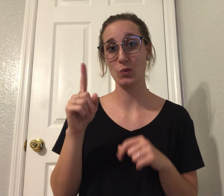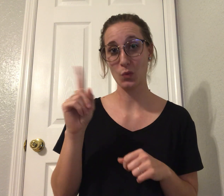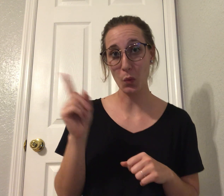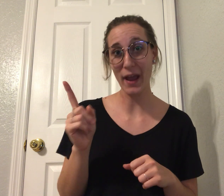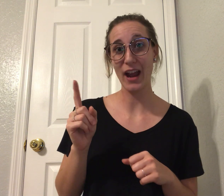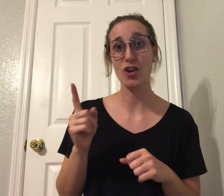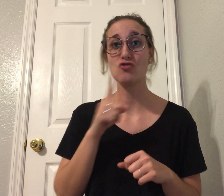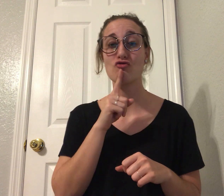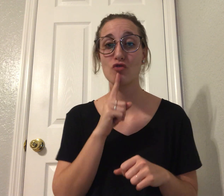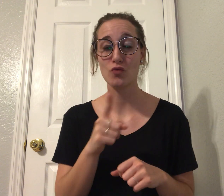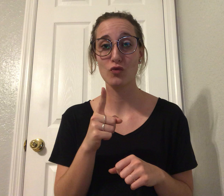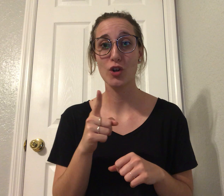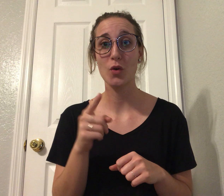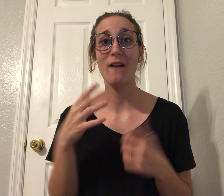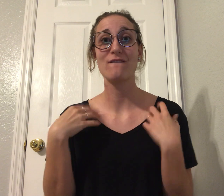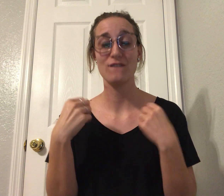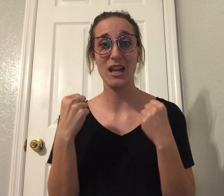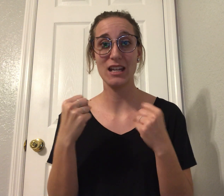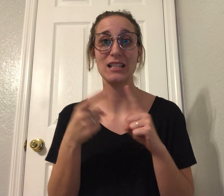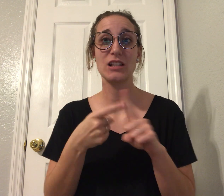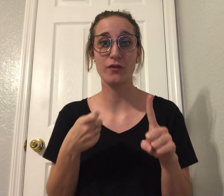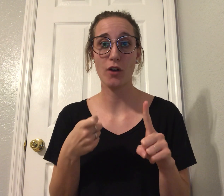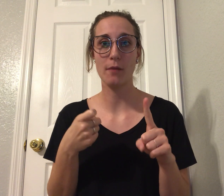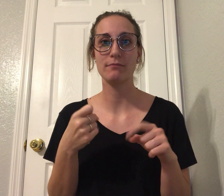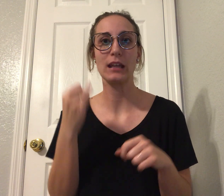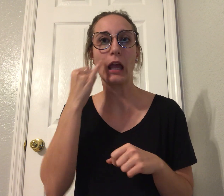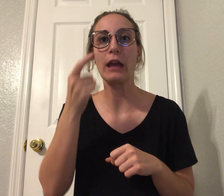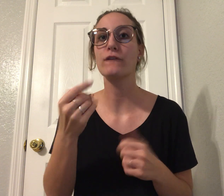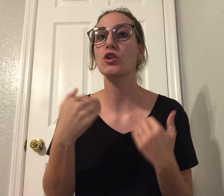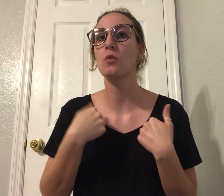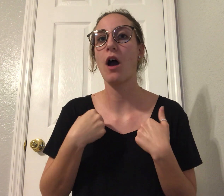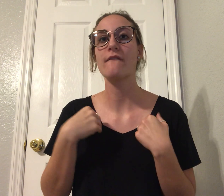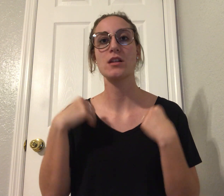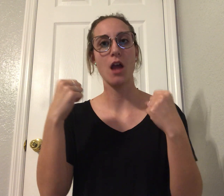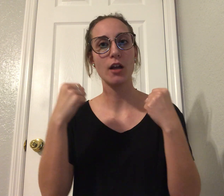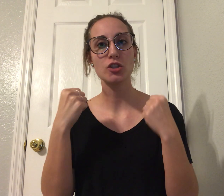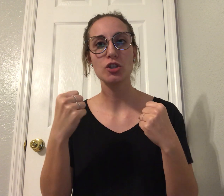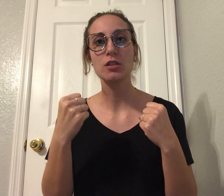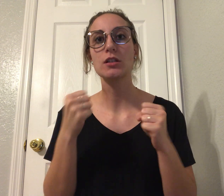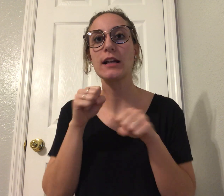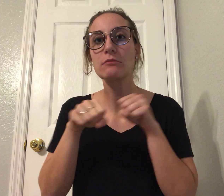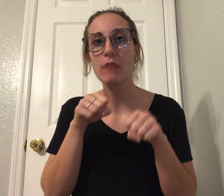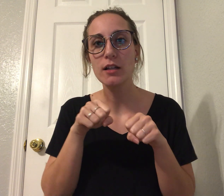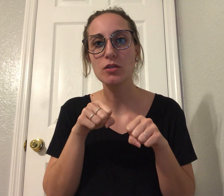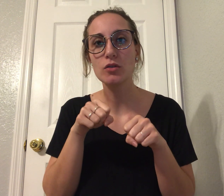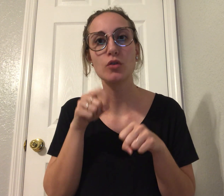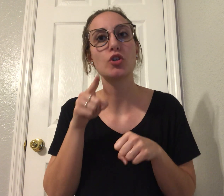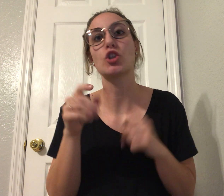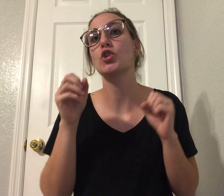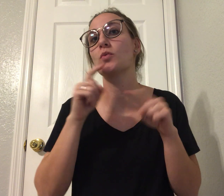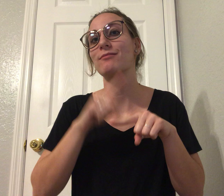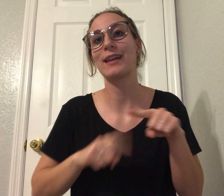exercise bike, awesome. You can't just do that and expect to have true balanced health and